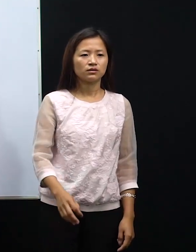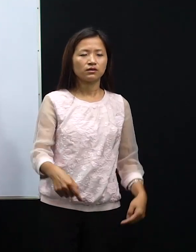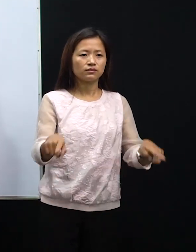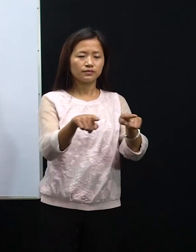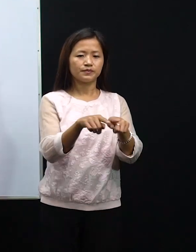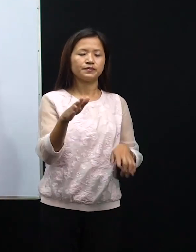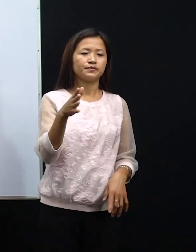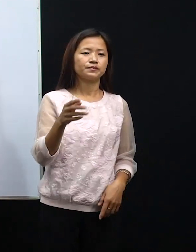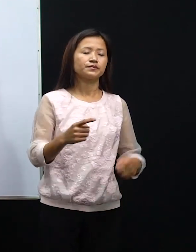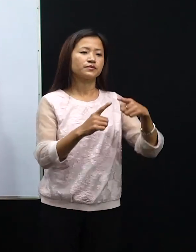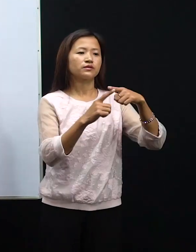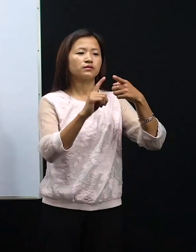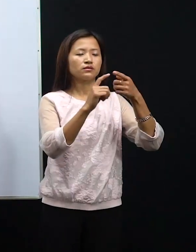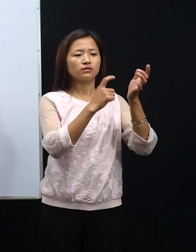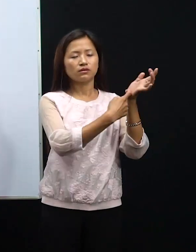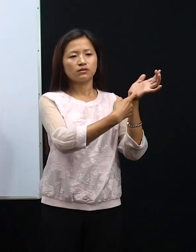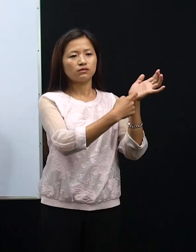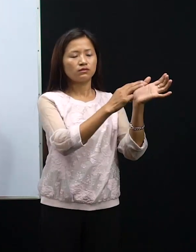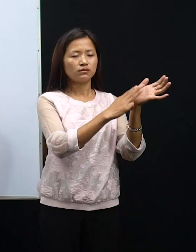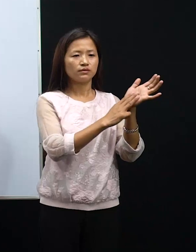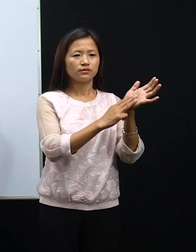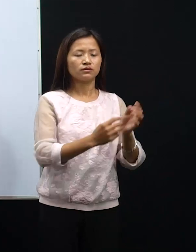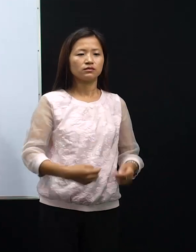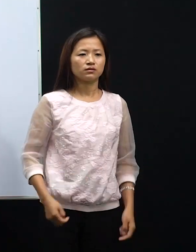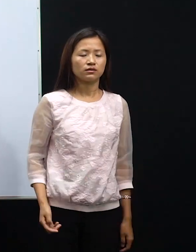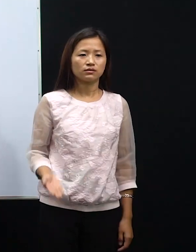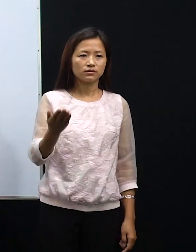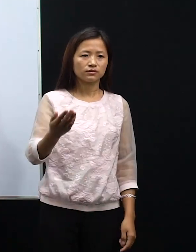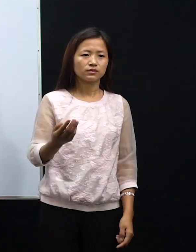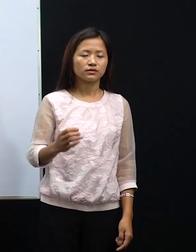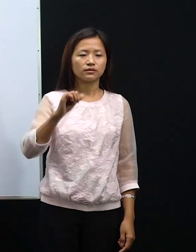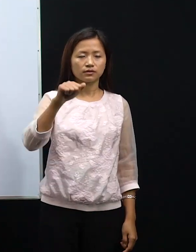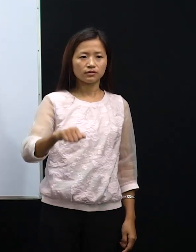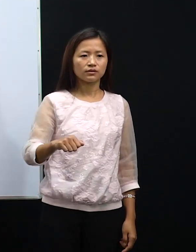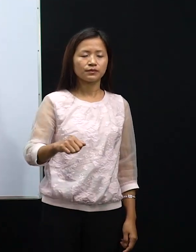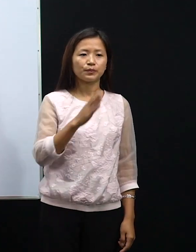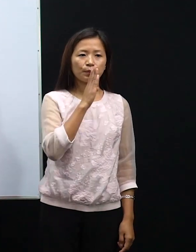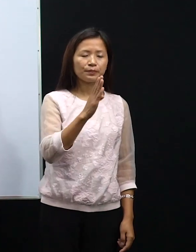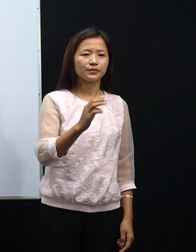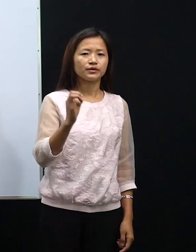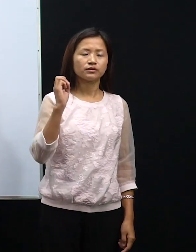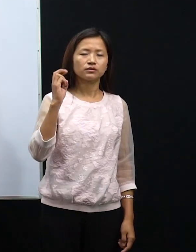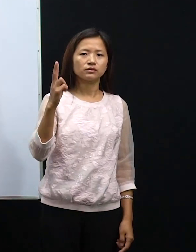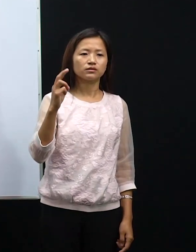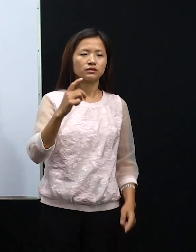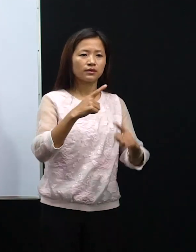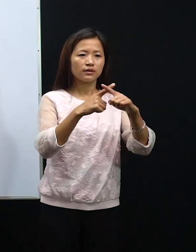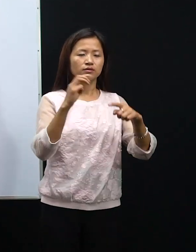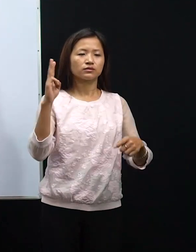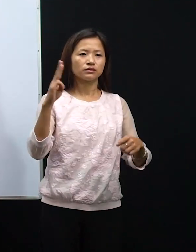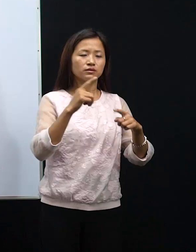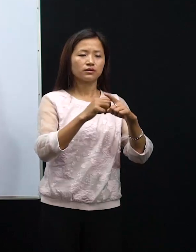unlike terms. Example of like terms can be 2x, 3x,